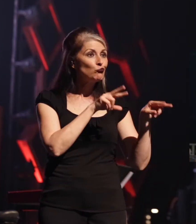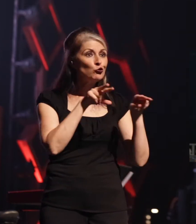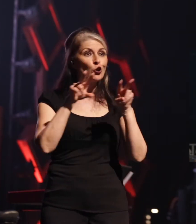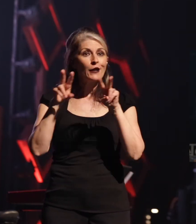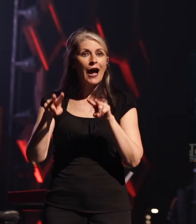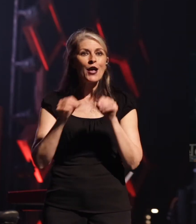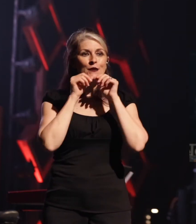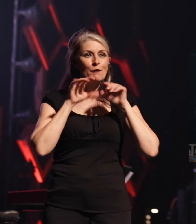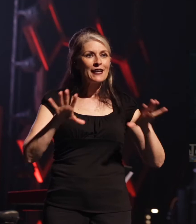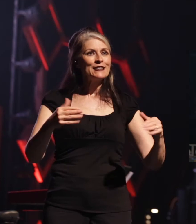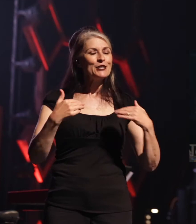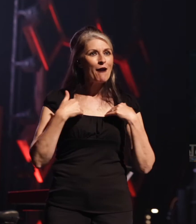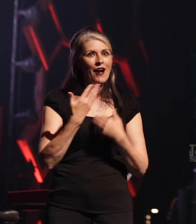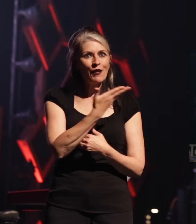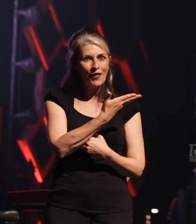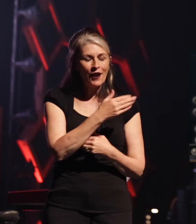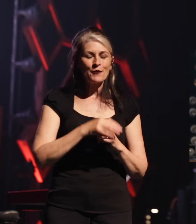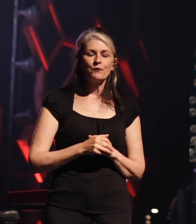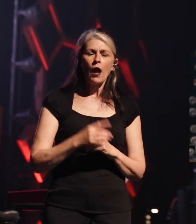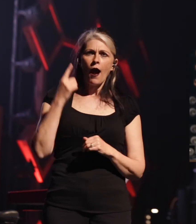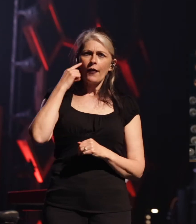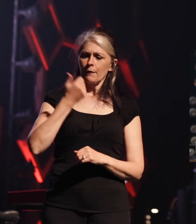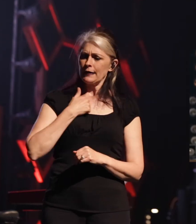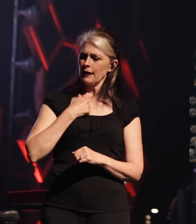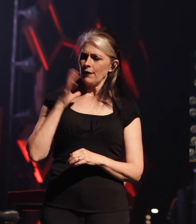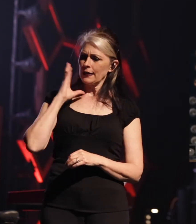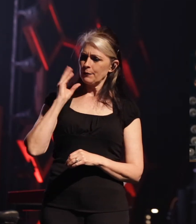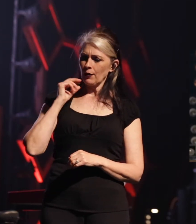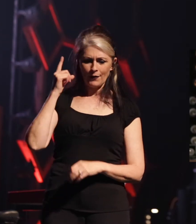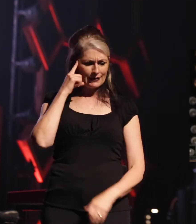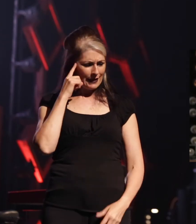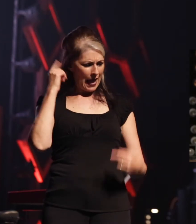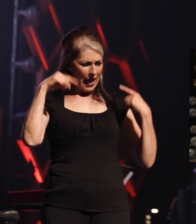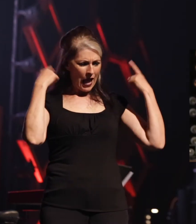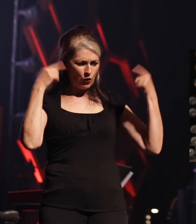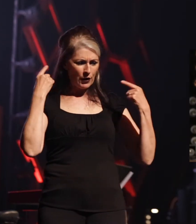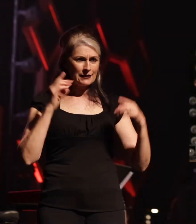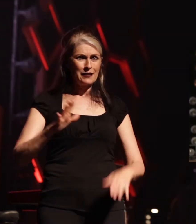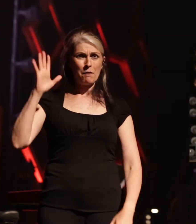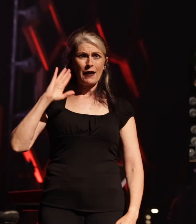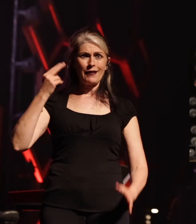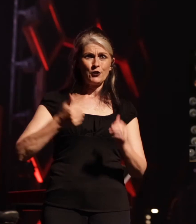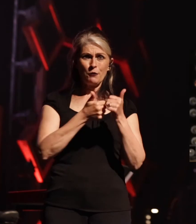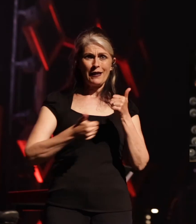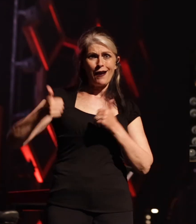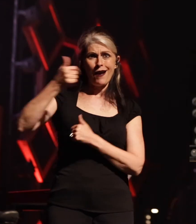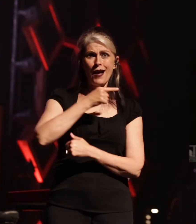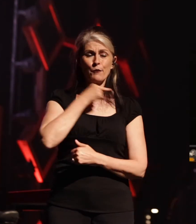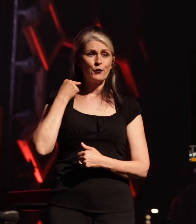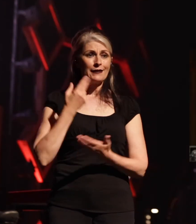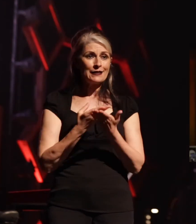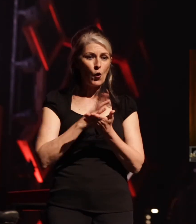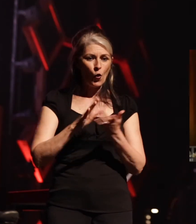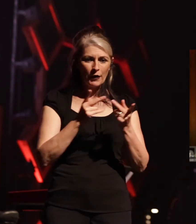it there. Now, I think when I was there, I just kept thinking like, man, how crazy it would have been to be a high priest, to be in the holy place, then to go through the